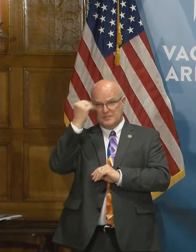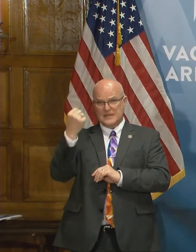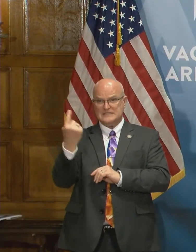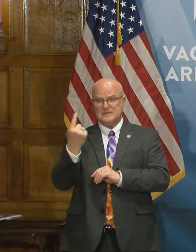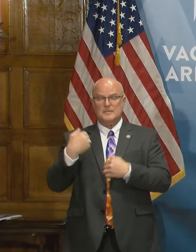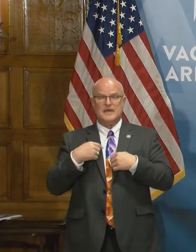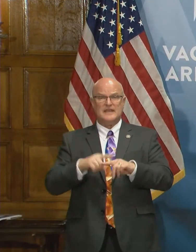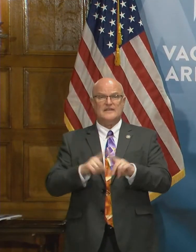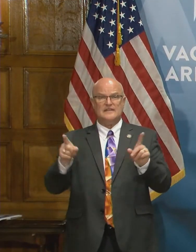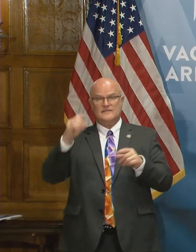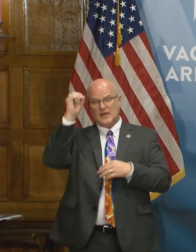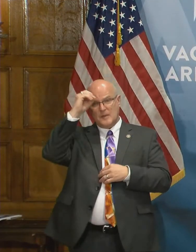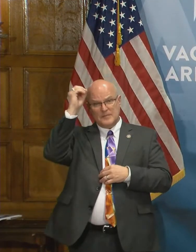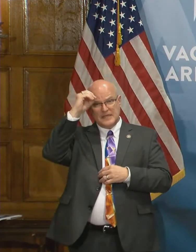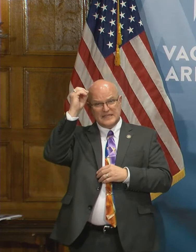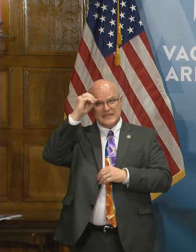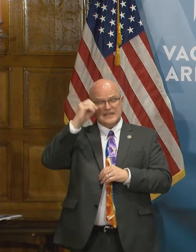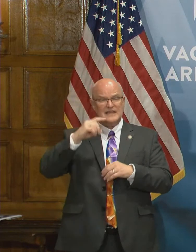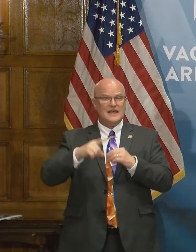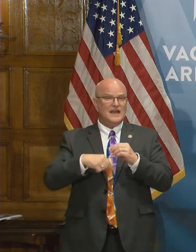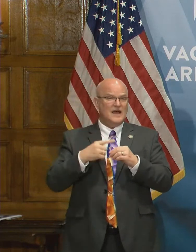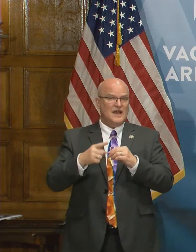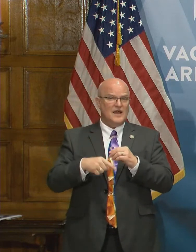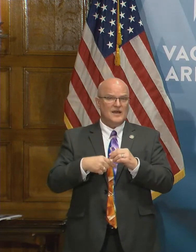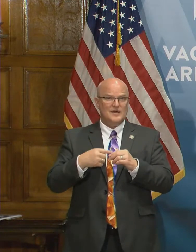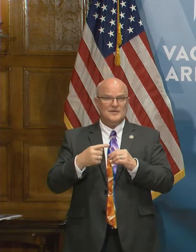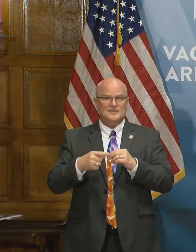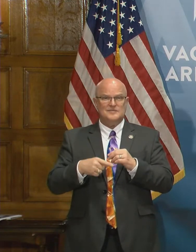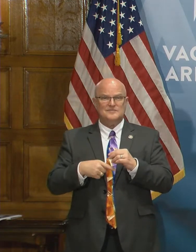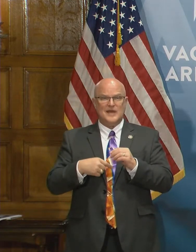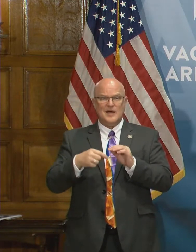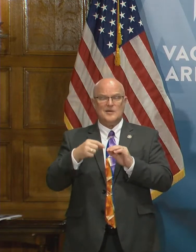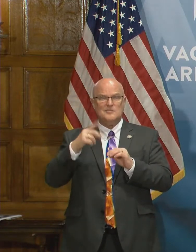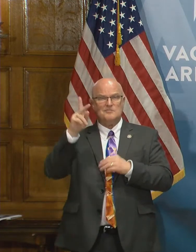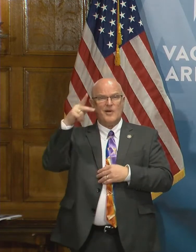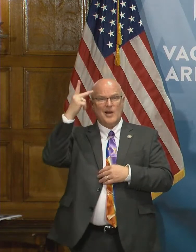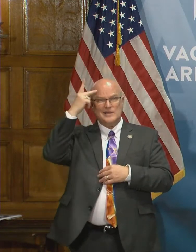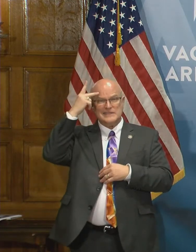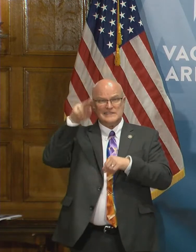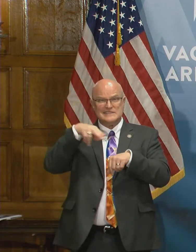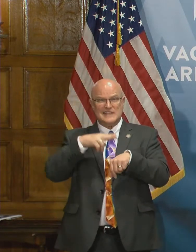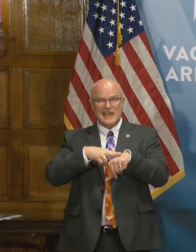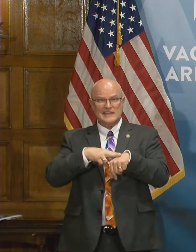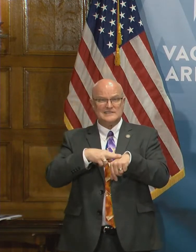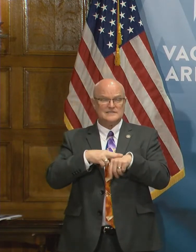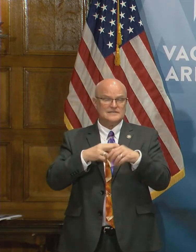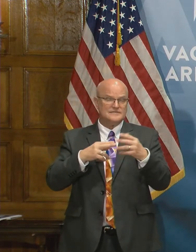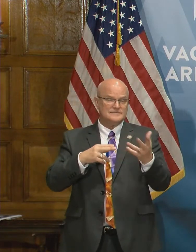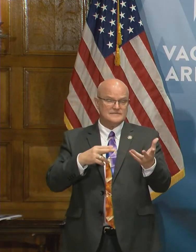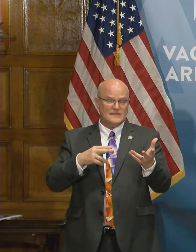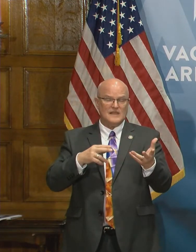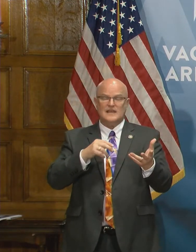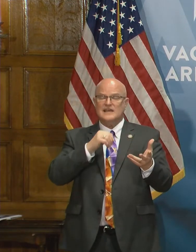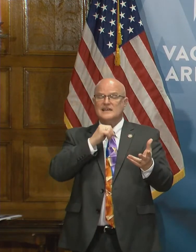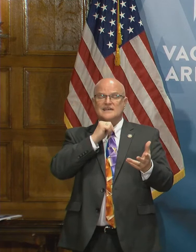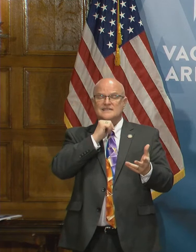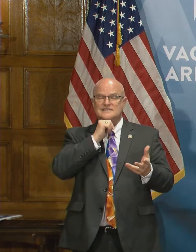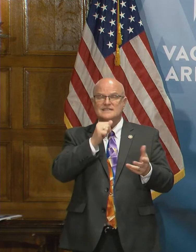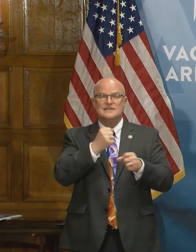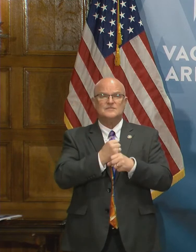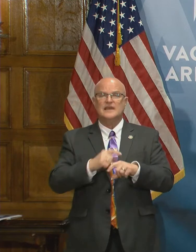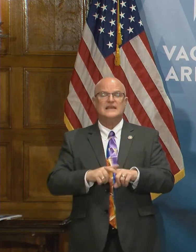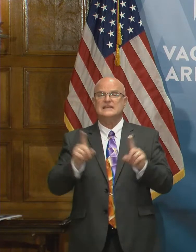somebody might have a different opinion on politics nationally down the road doesn't